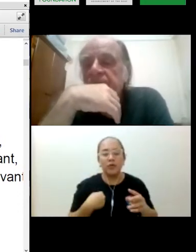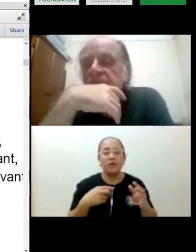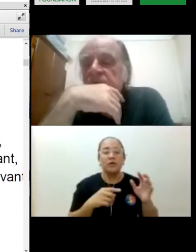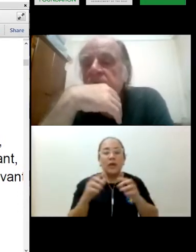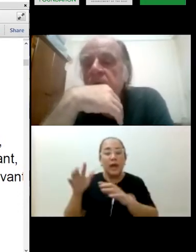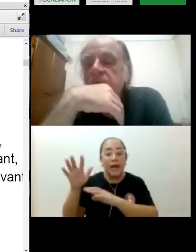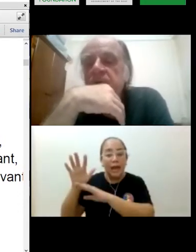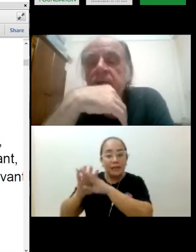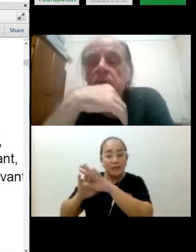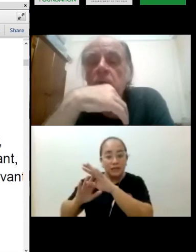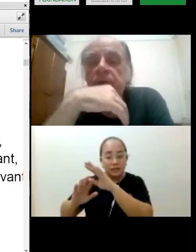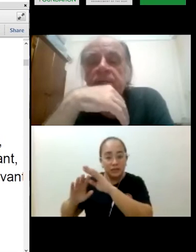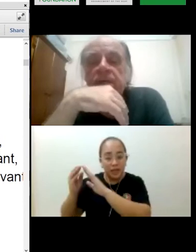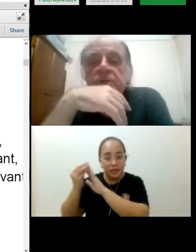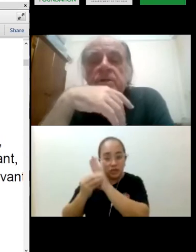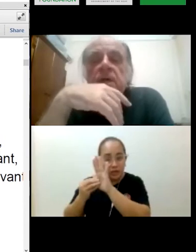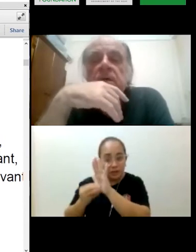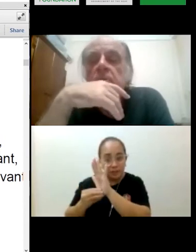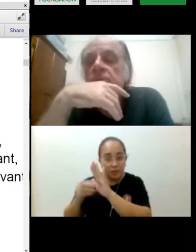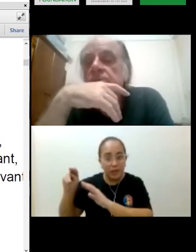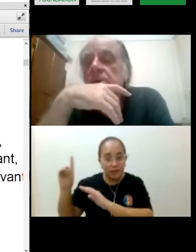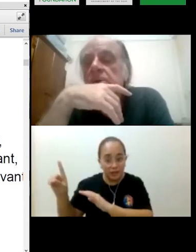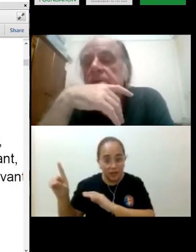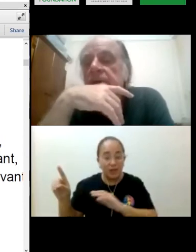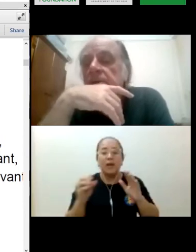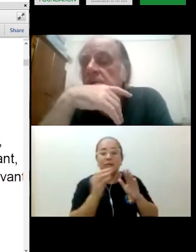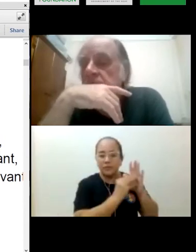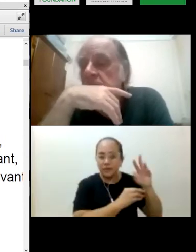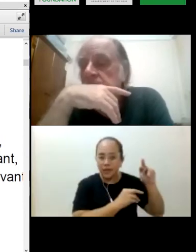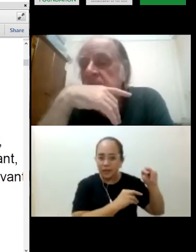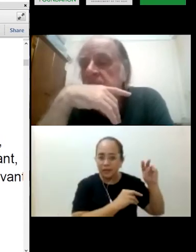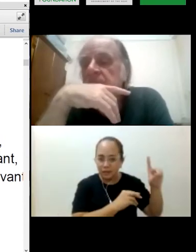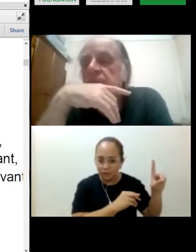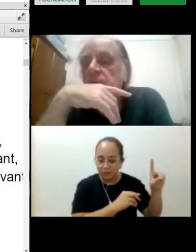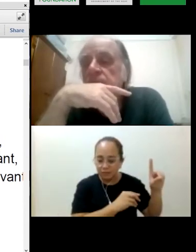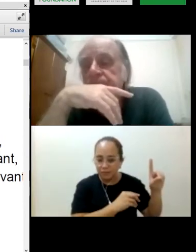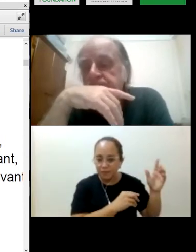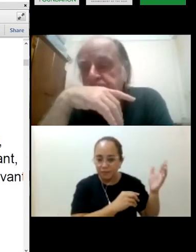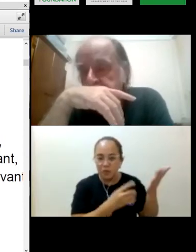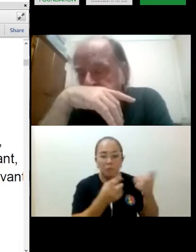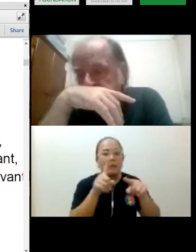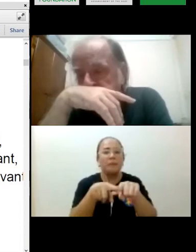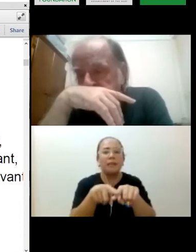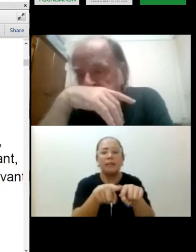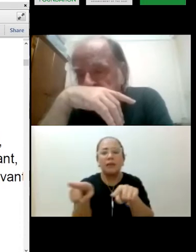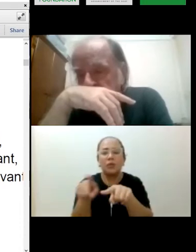If you feel you understand the orientation, you can start on that also, but it's up to you.